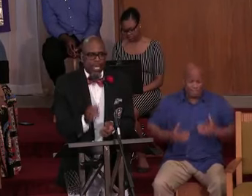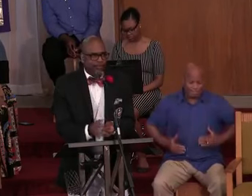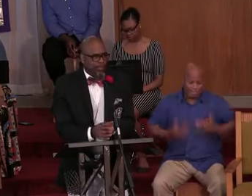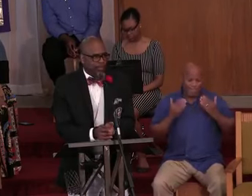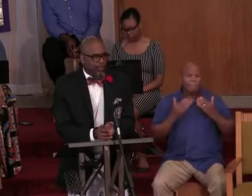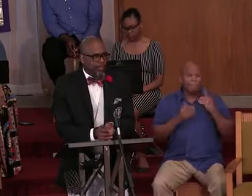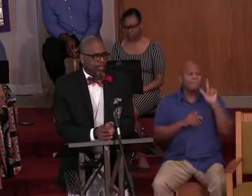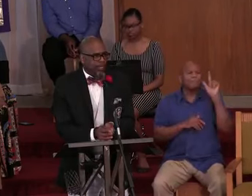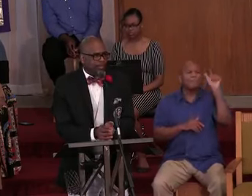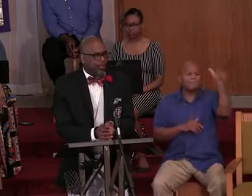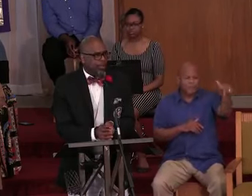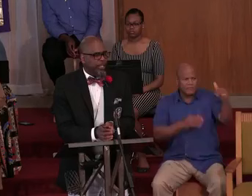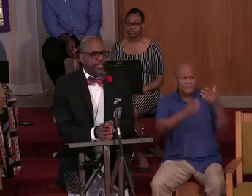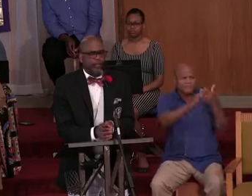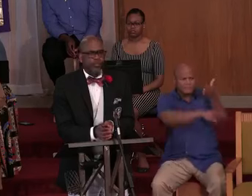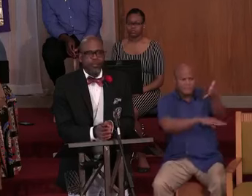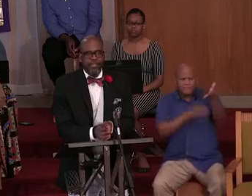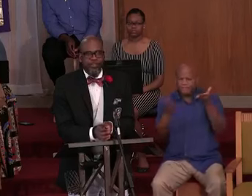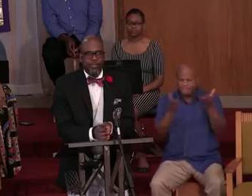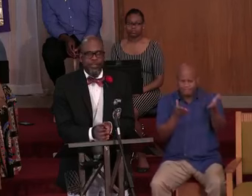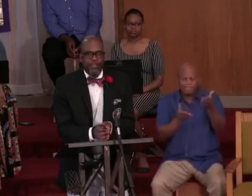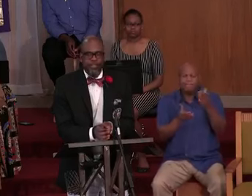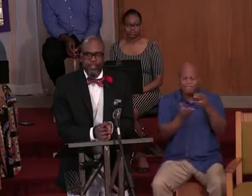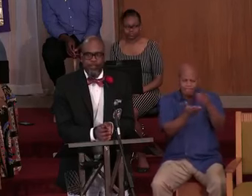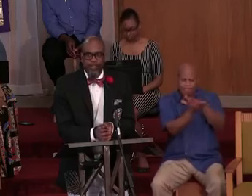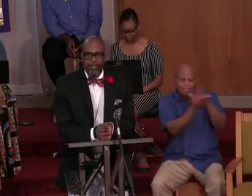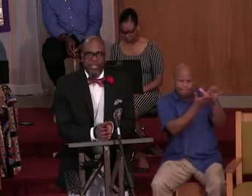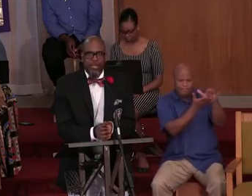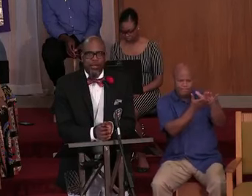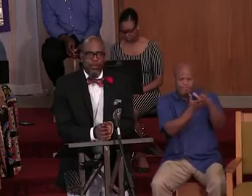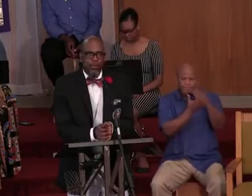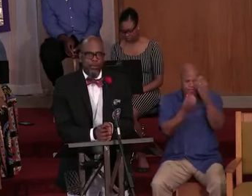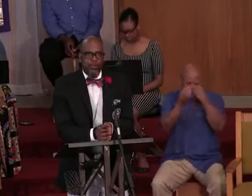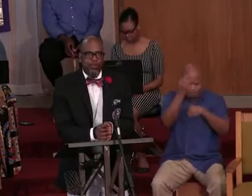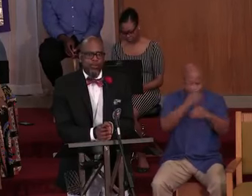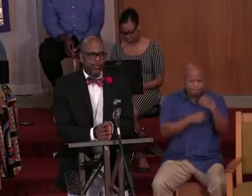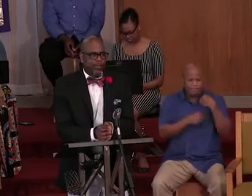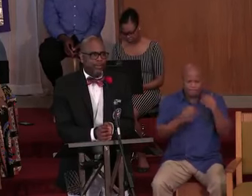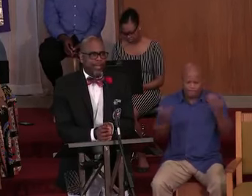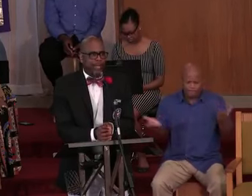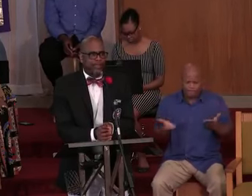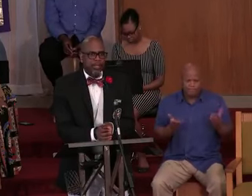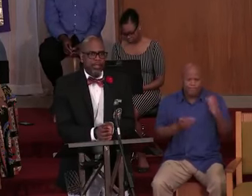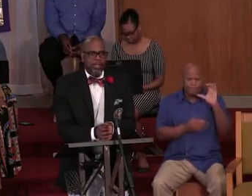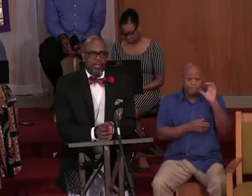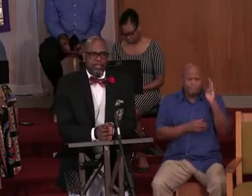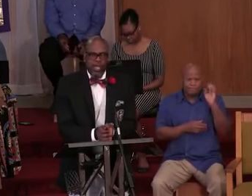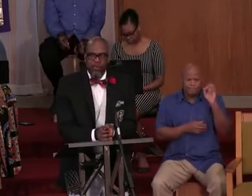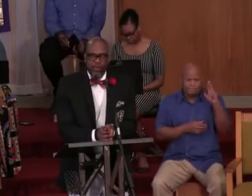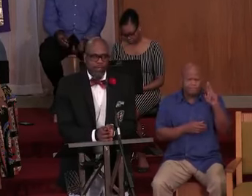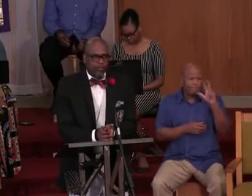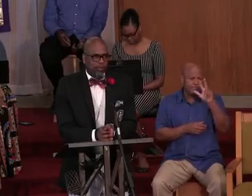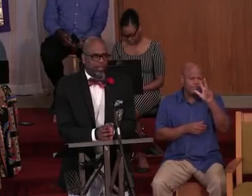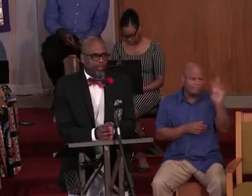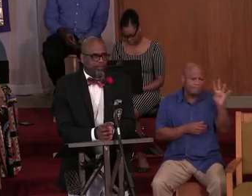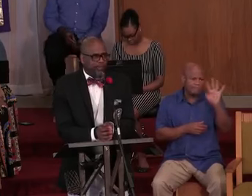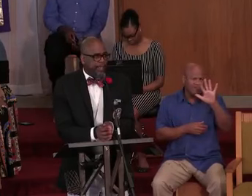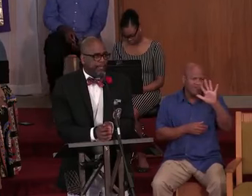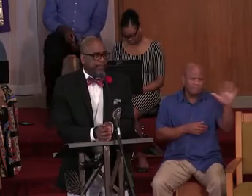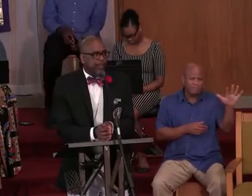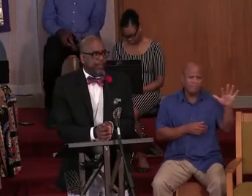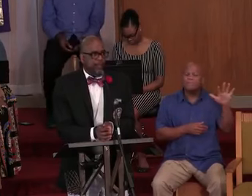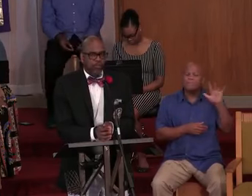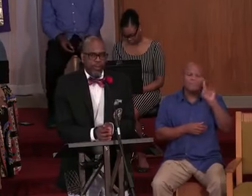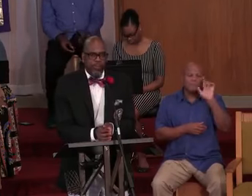we'll have Holy Communion being served here at Church by the Side of the Road, 3455 South 148th